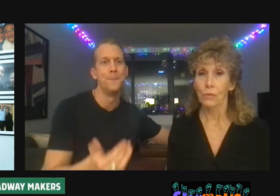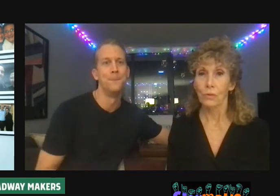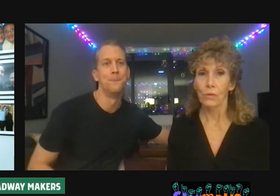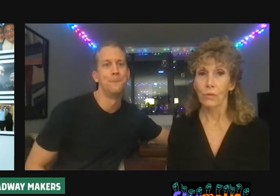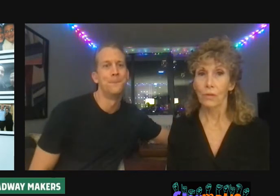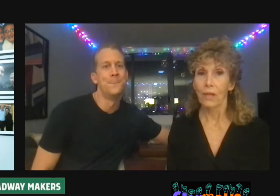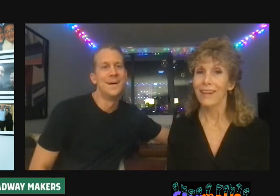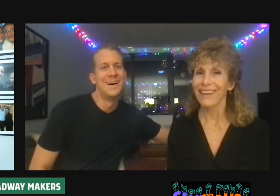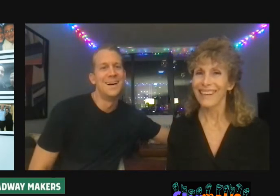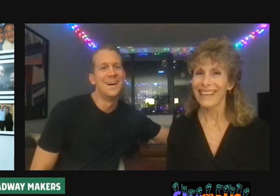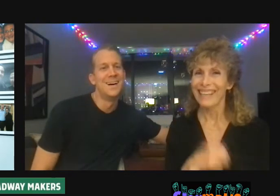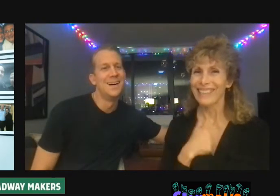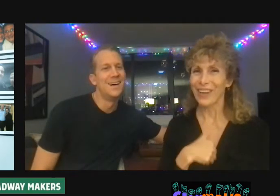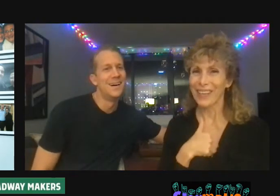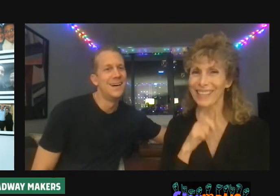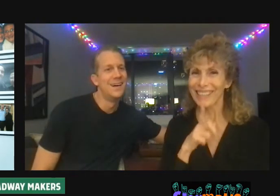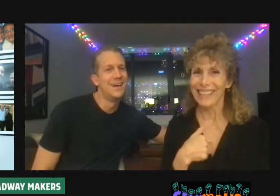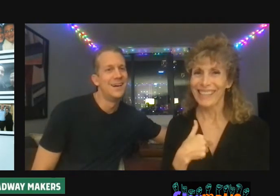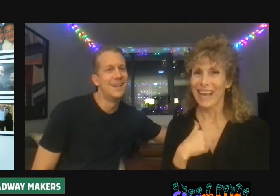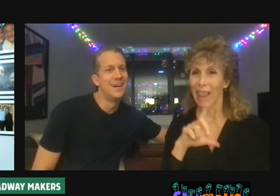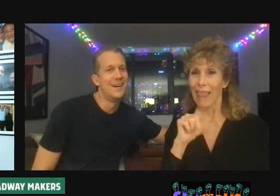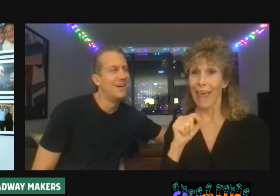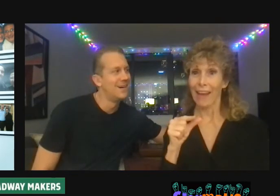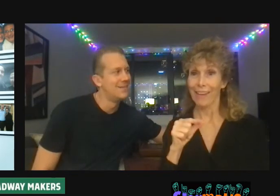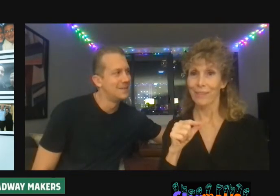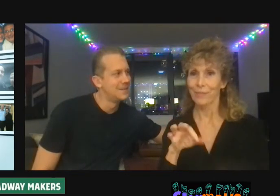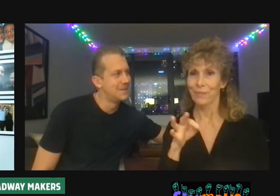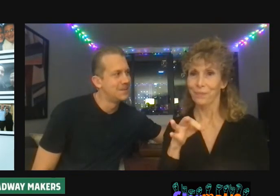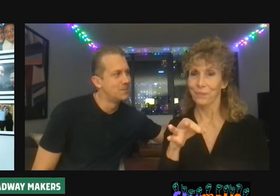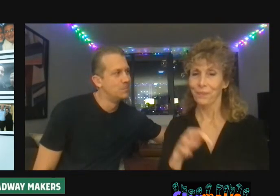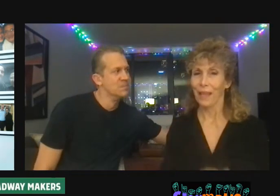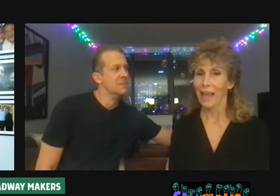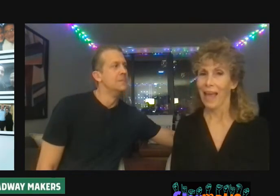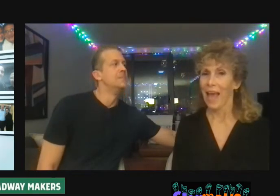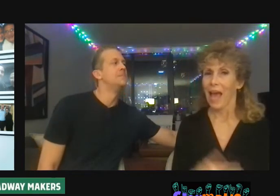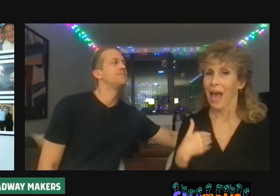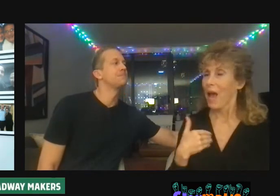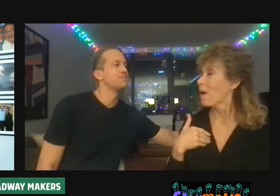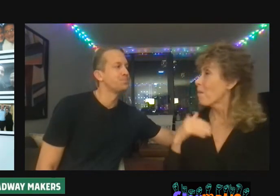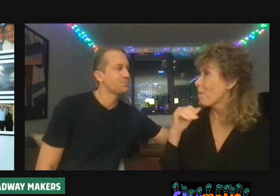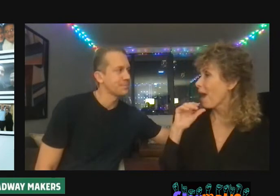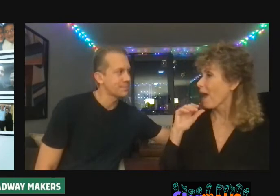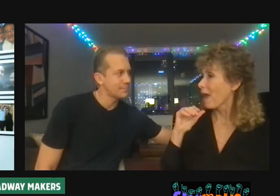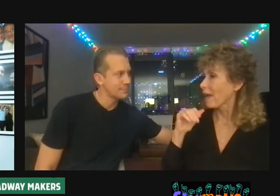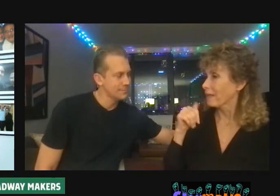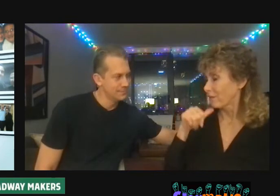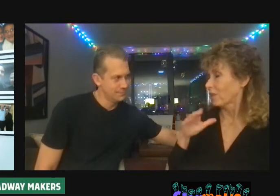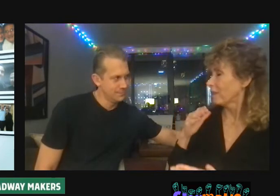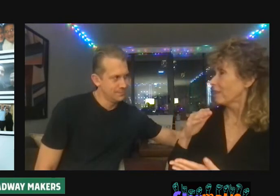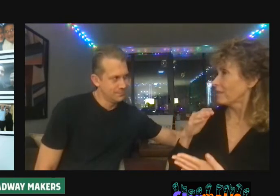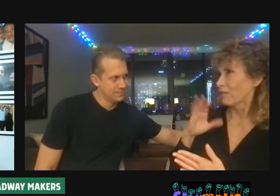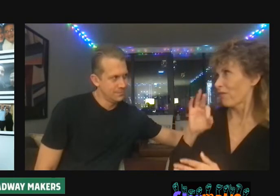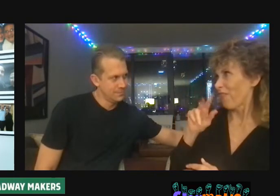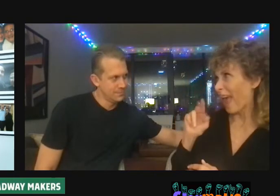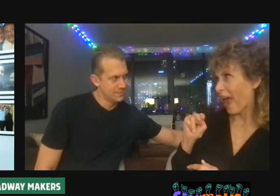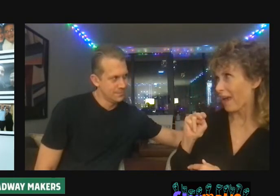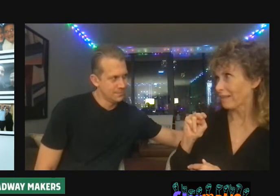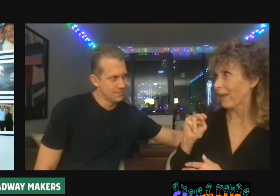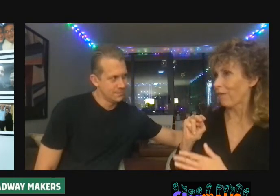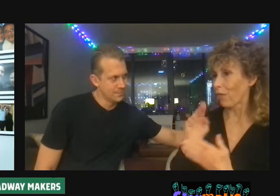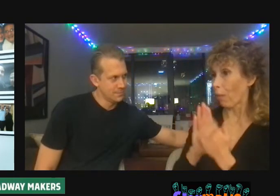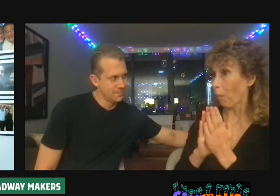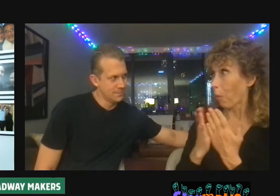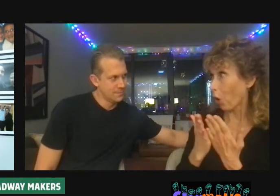Go ahead. My husband is such a fan of the book To Kill a Mockingbird, and he and I were